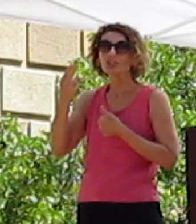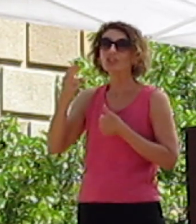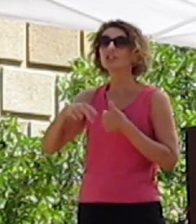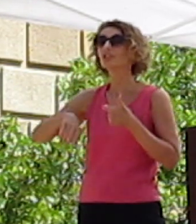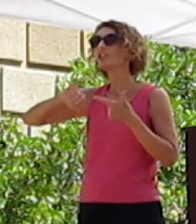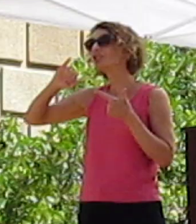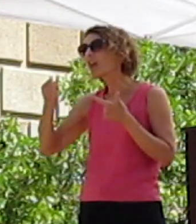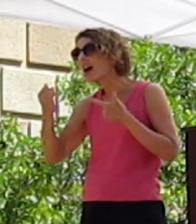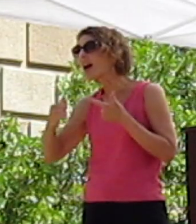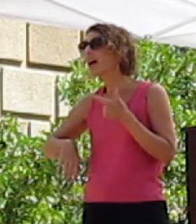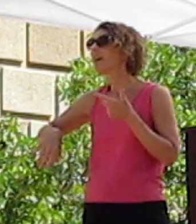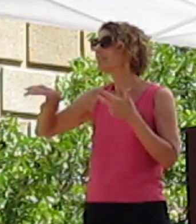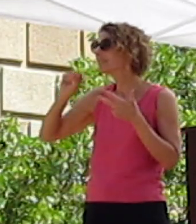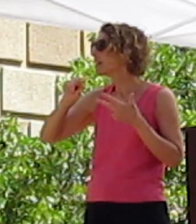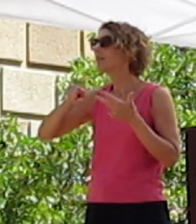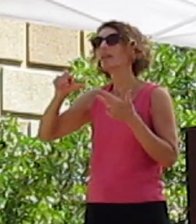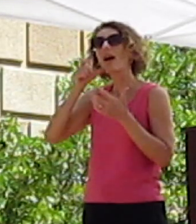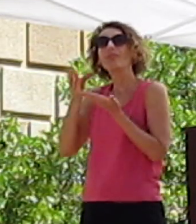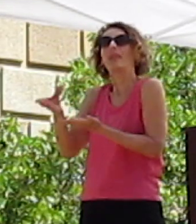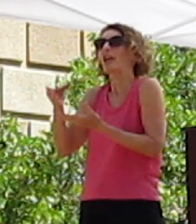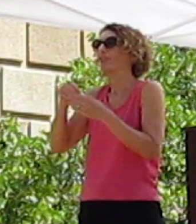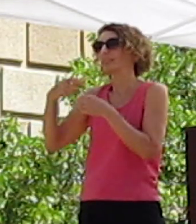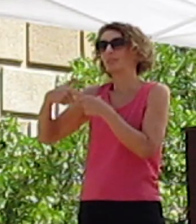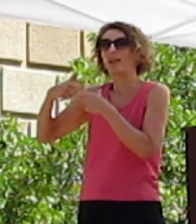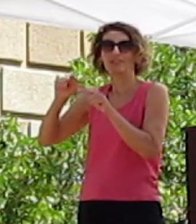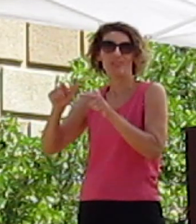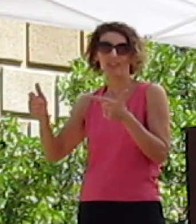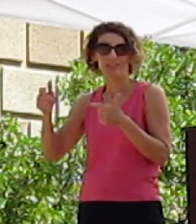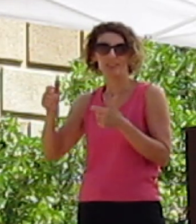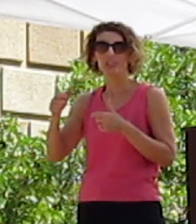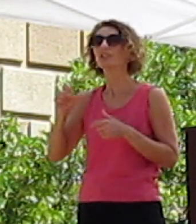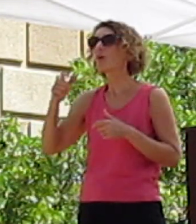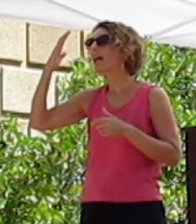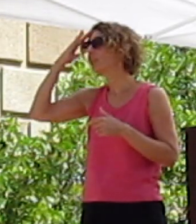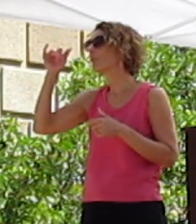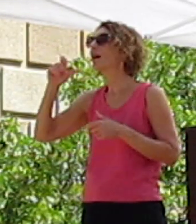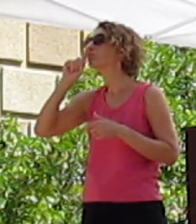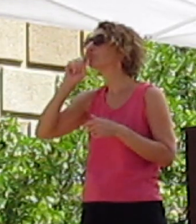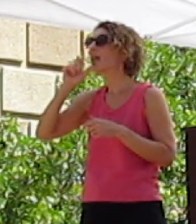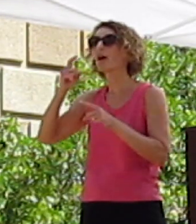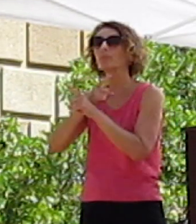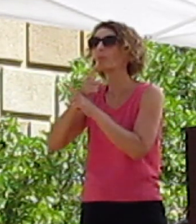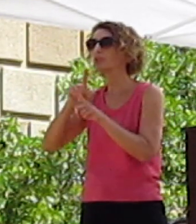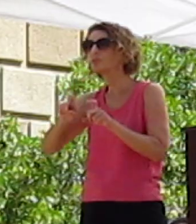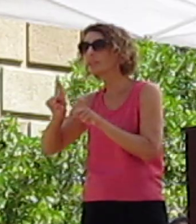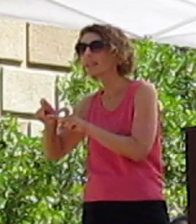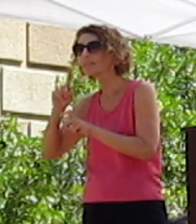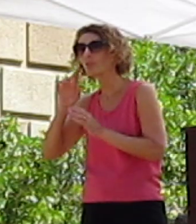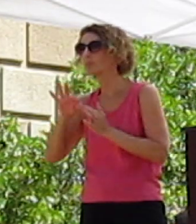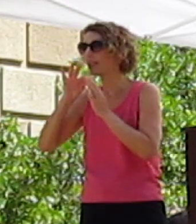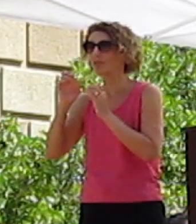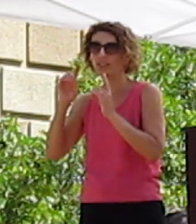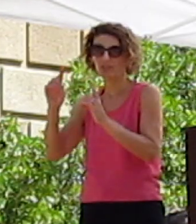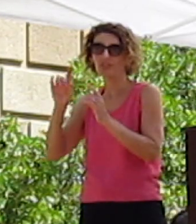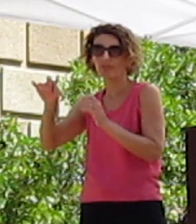and ja, do not exist in the Spanish language. So I knew that it was not appropriate to test Gabriella for special